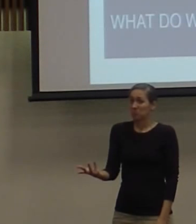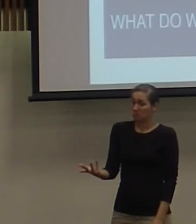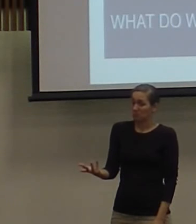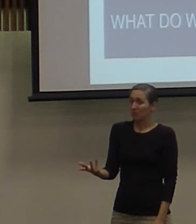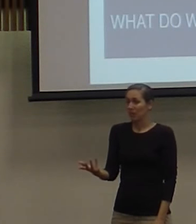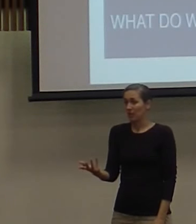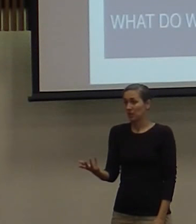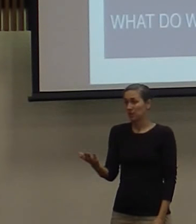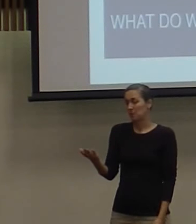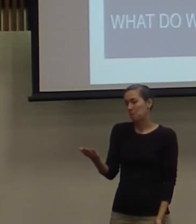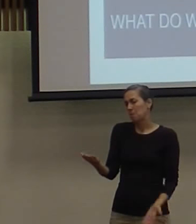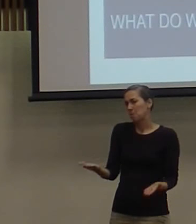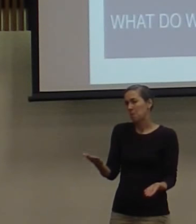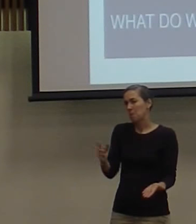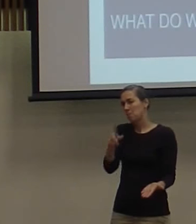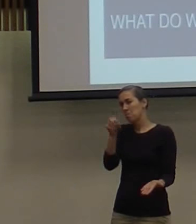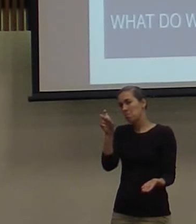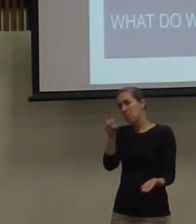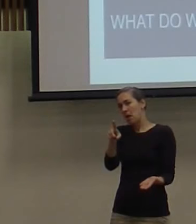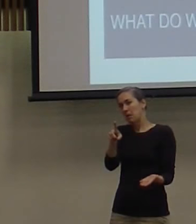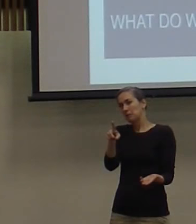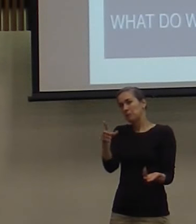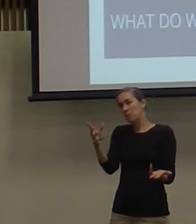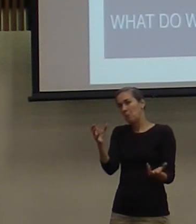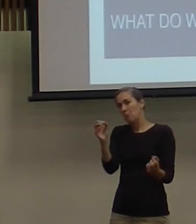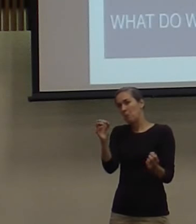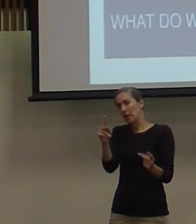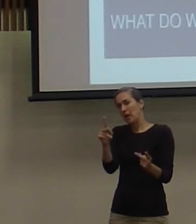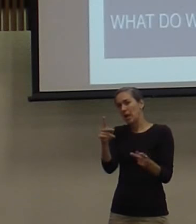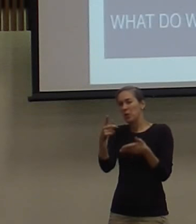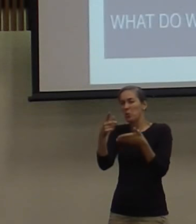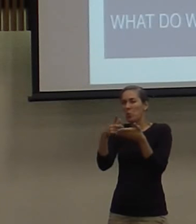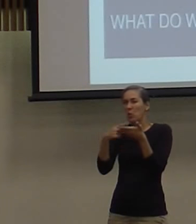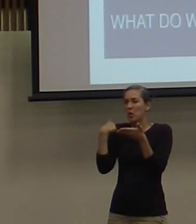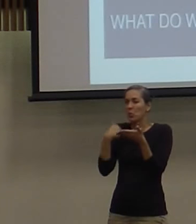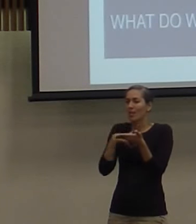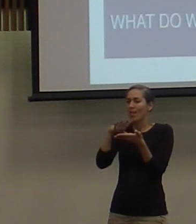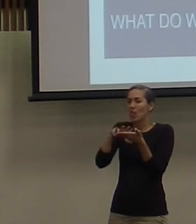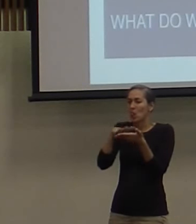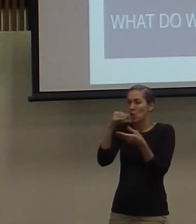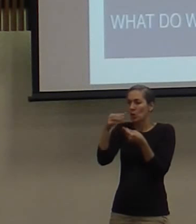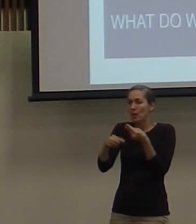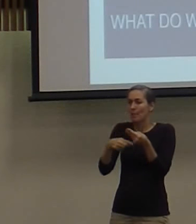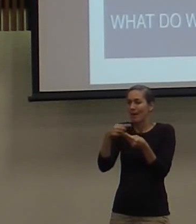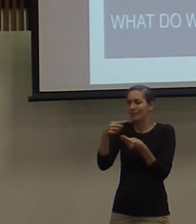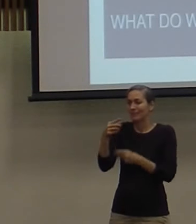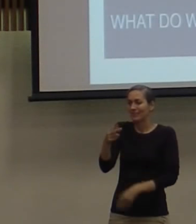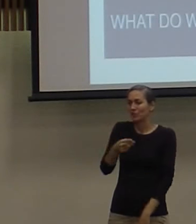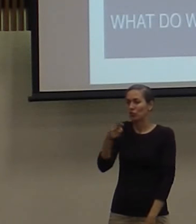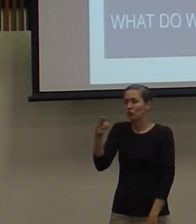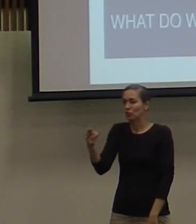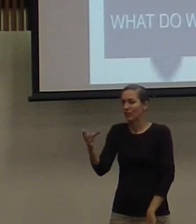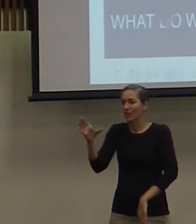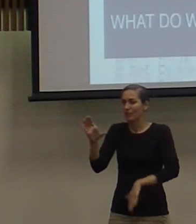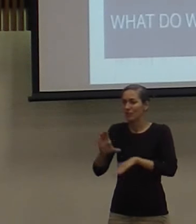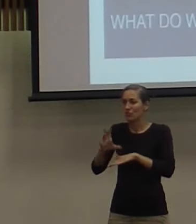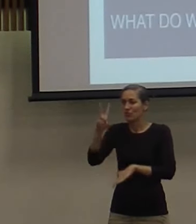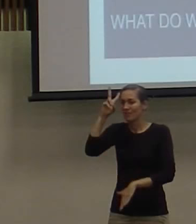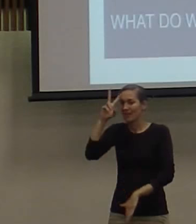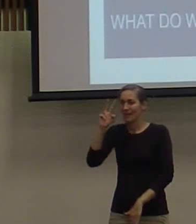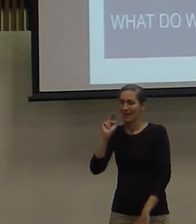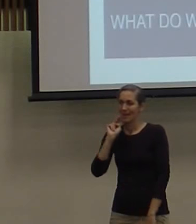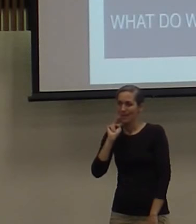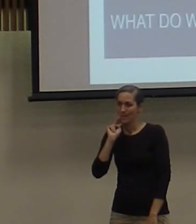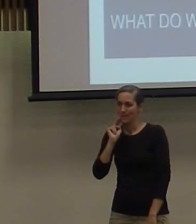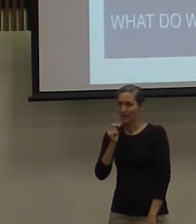you may ask that, okay, what do we learn about the history of the church in Vietnam? And this is a few